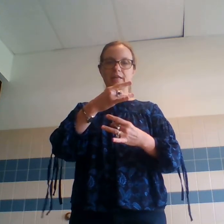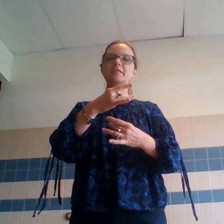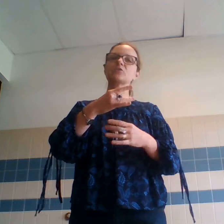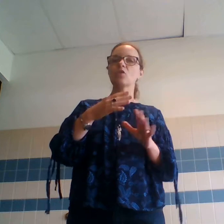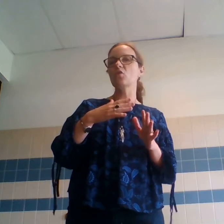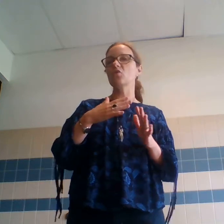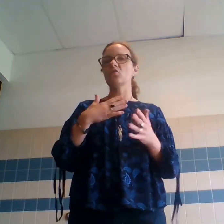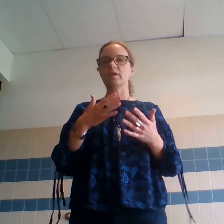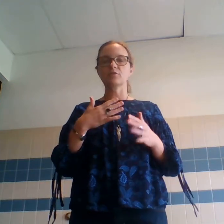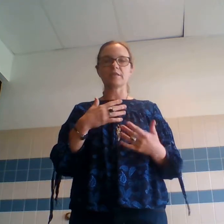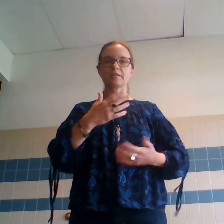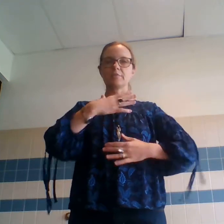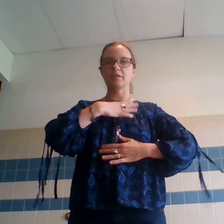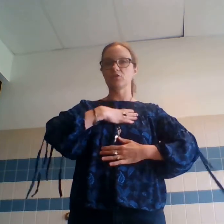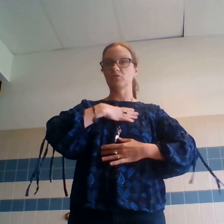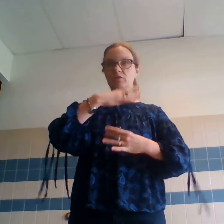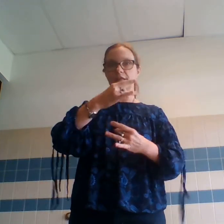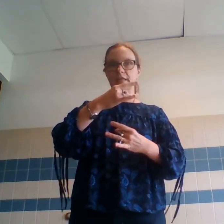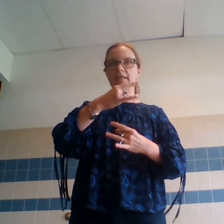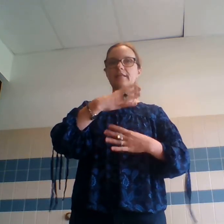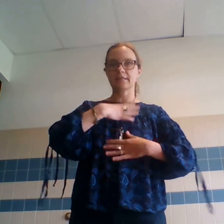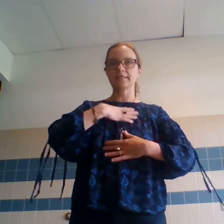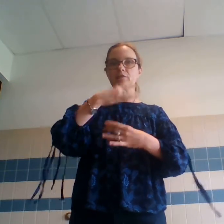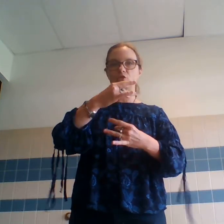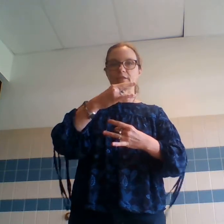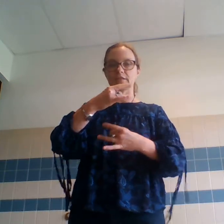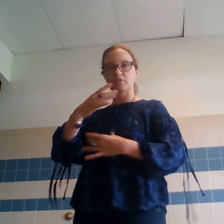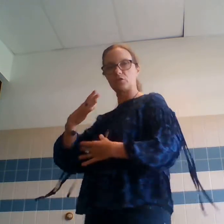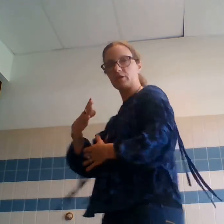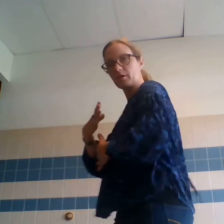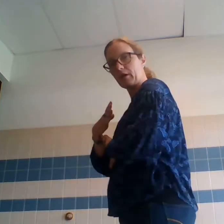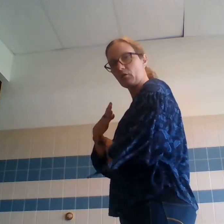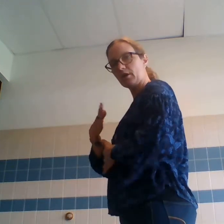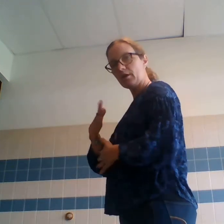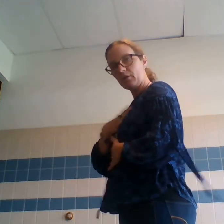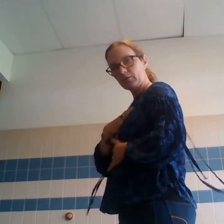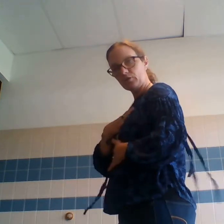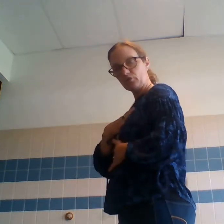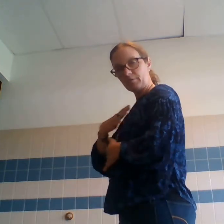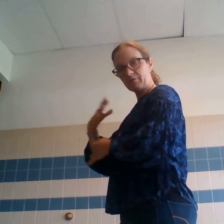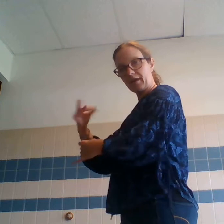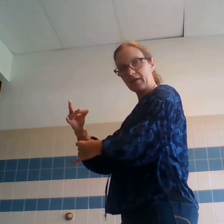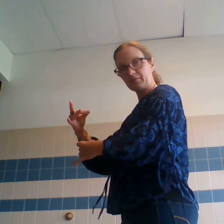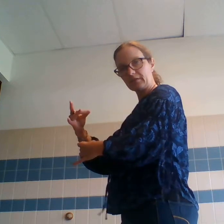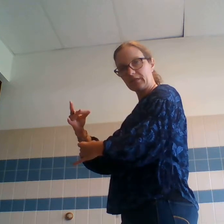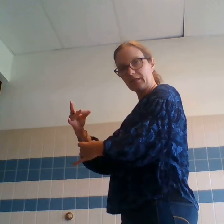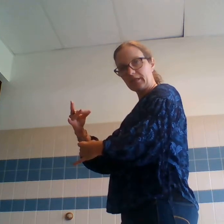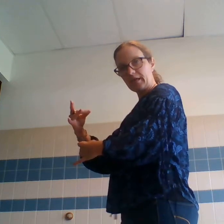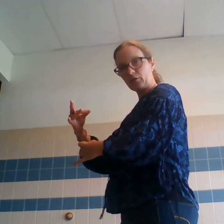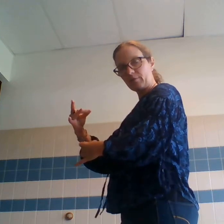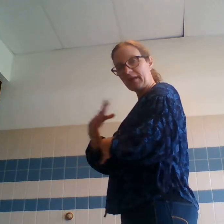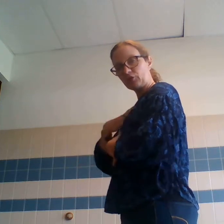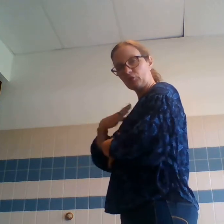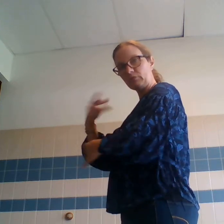it's so interesting because you really like it. That's interesting. So you're going to come out with the 2 number 5s, and you're going to make 2